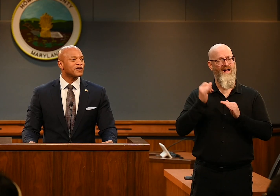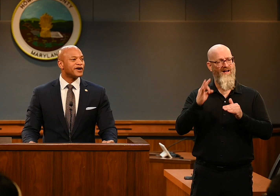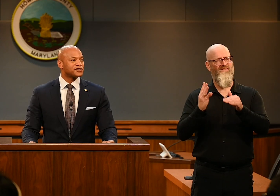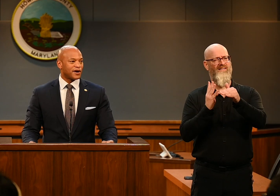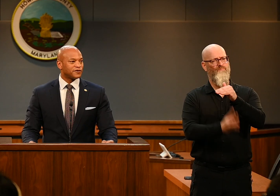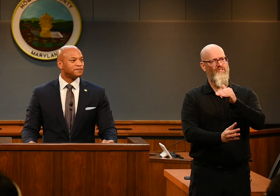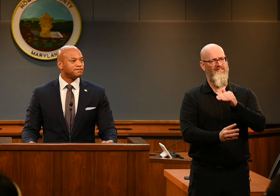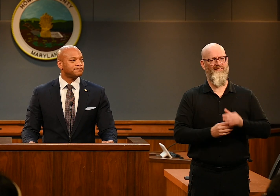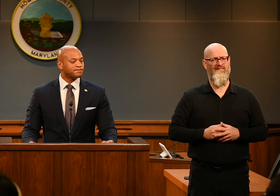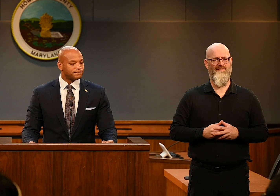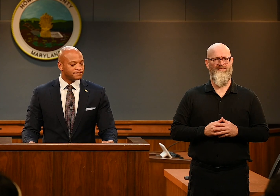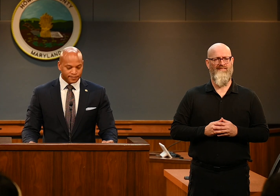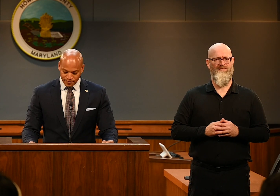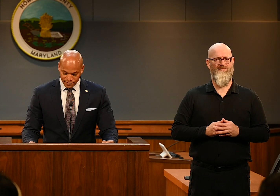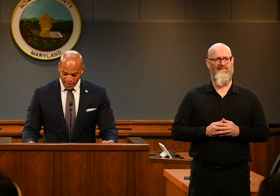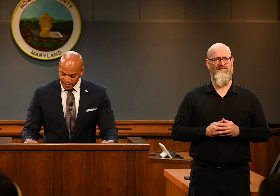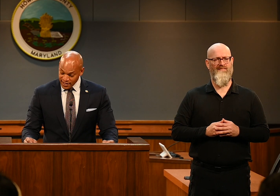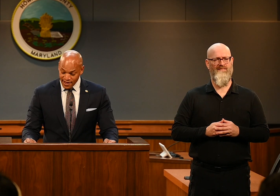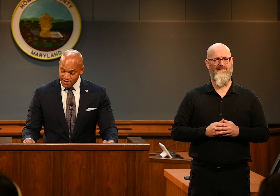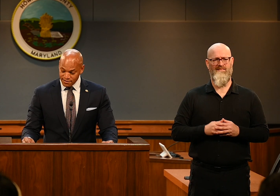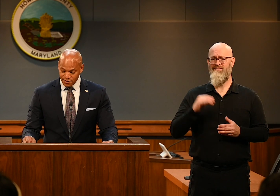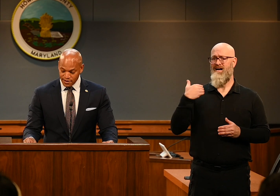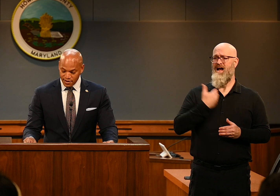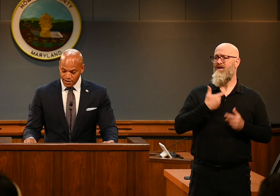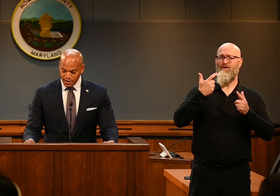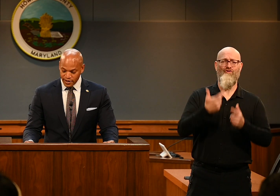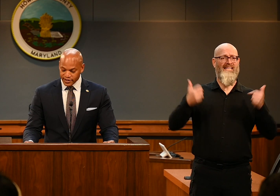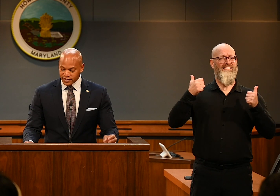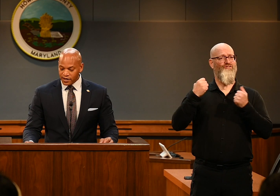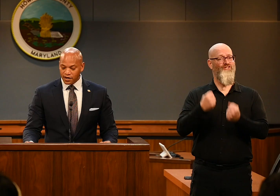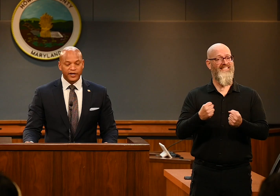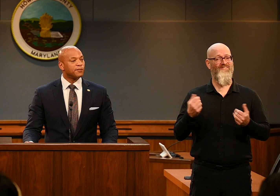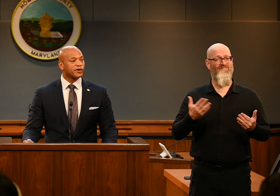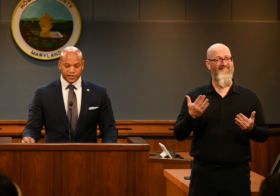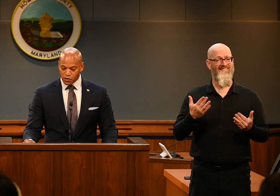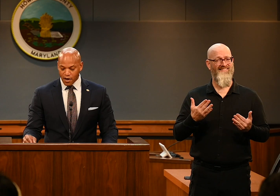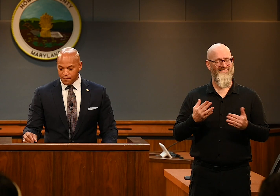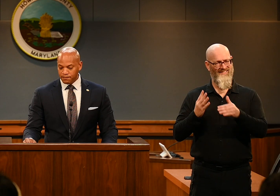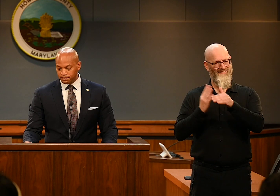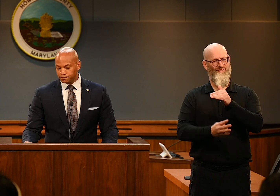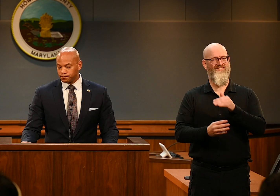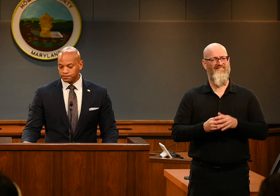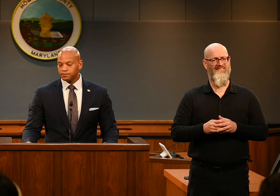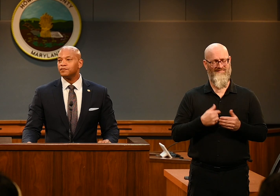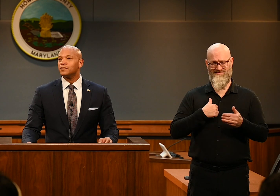It's one of our greatest strengths. And I say that as a son of an immigrant single mom